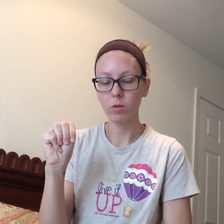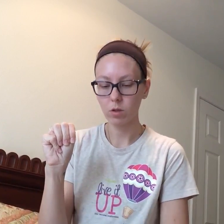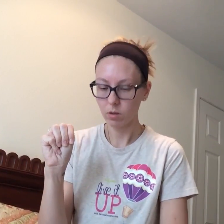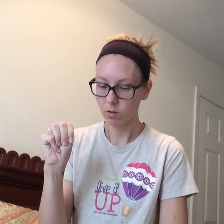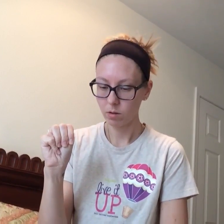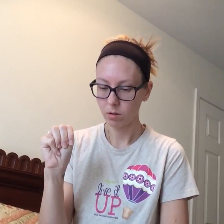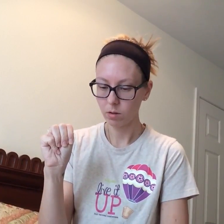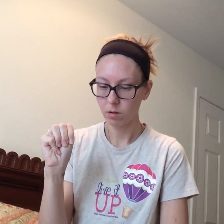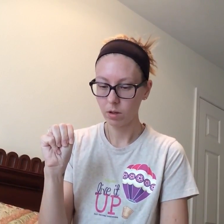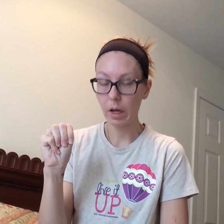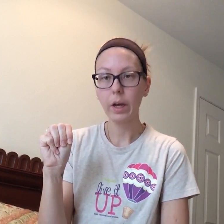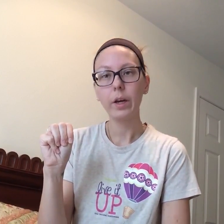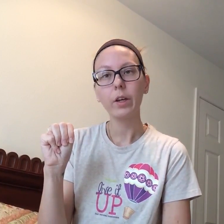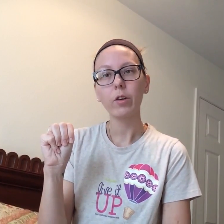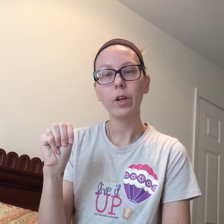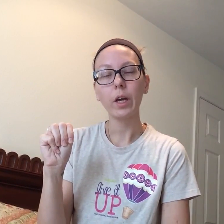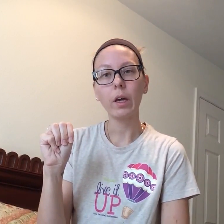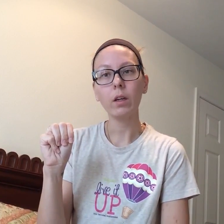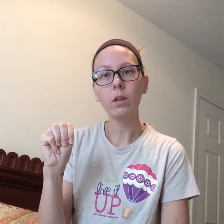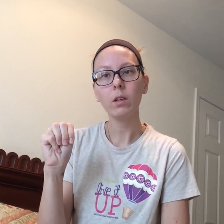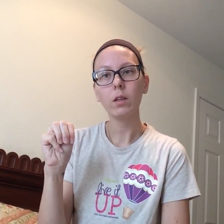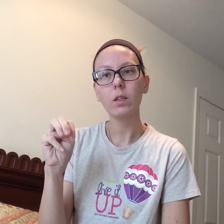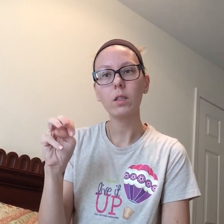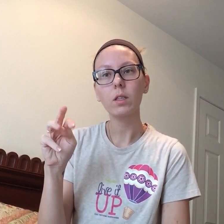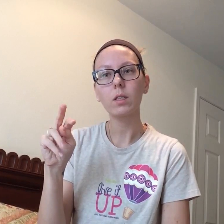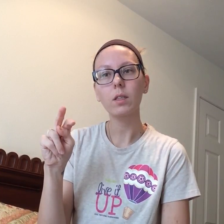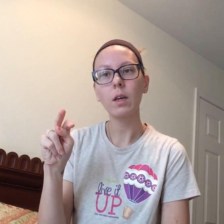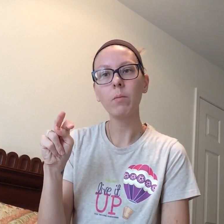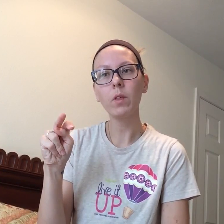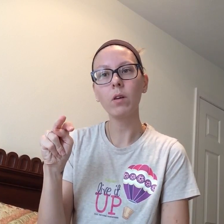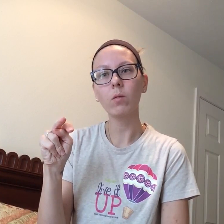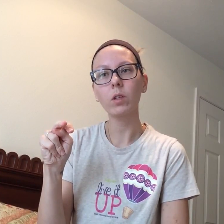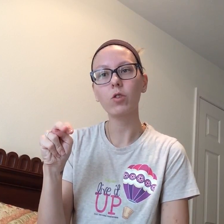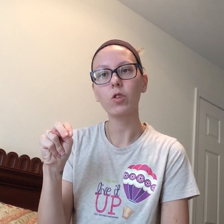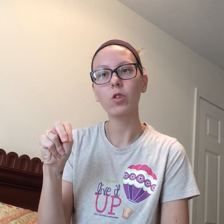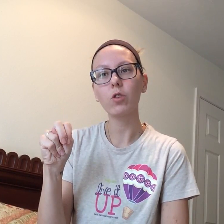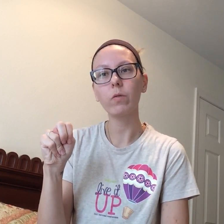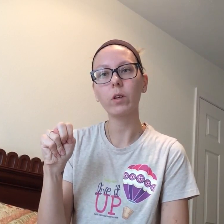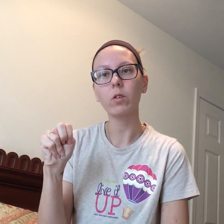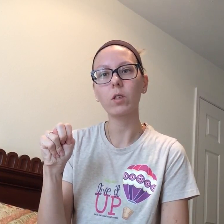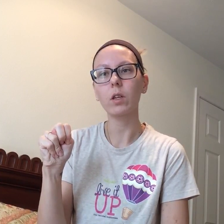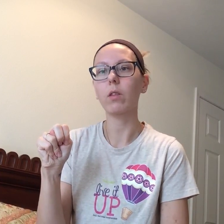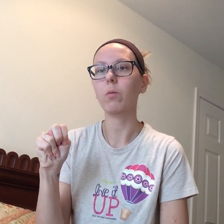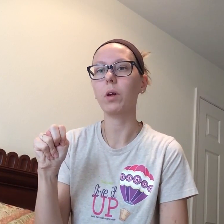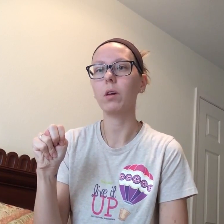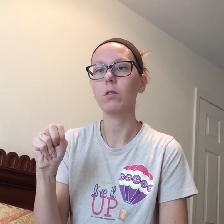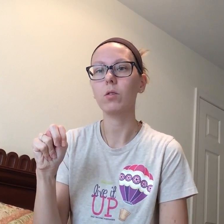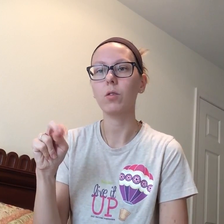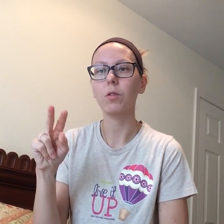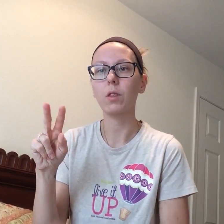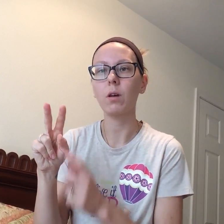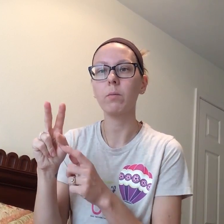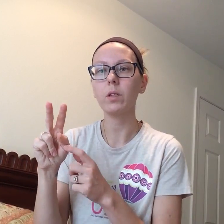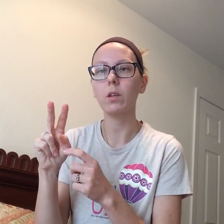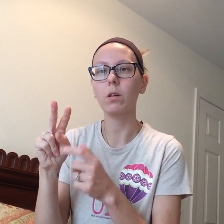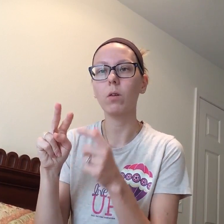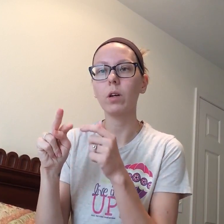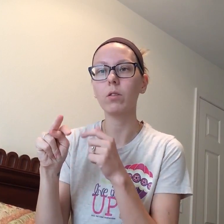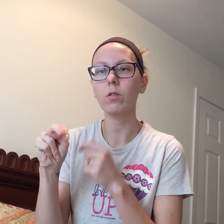out. Your N is the same thing, only it's just 2 fingers instead of 3. So your thumb is going to go under